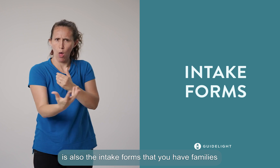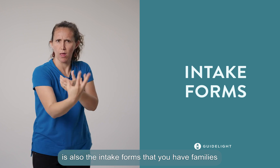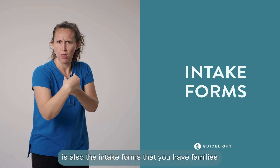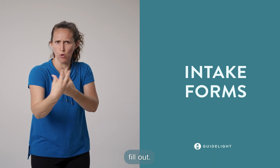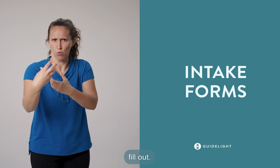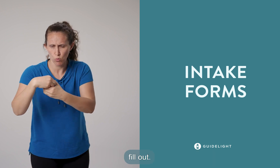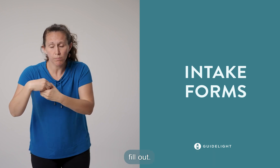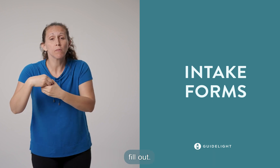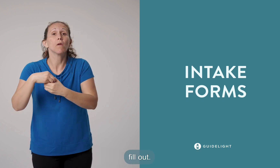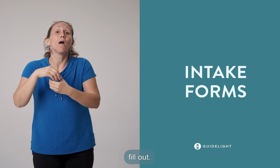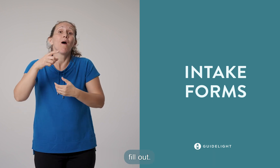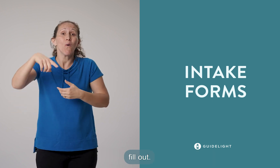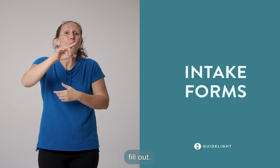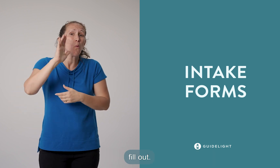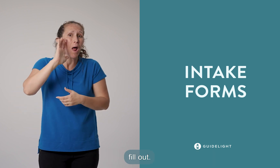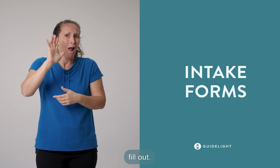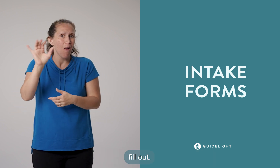families fill out.